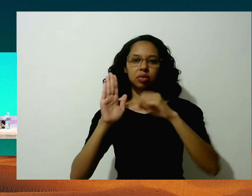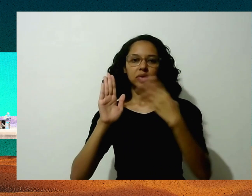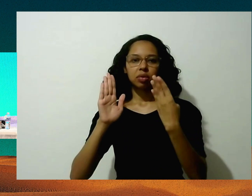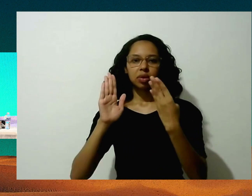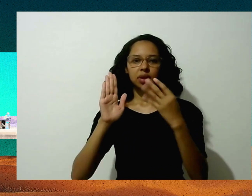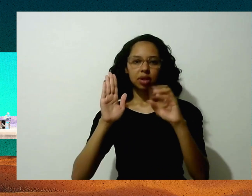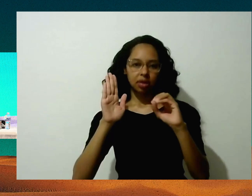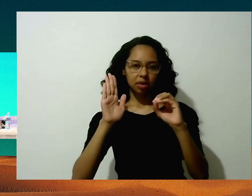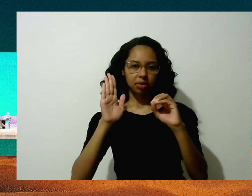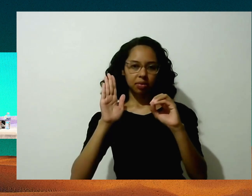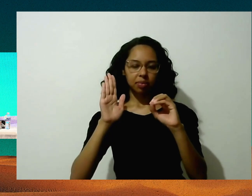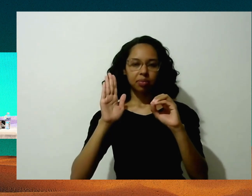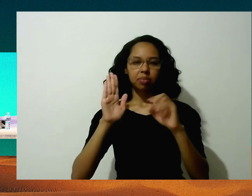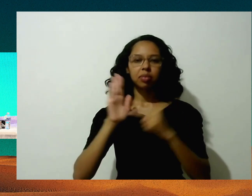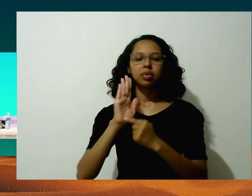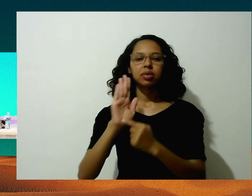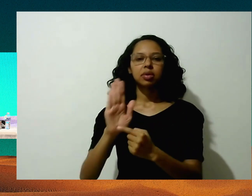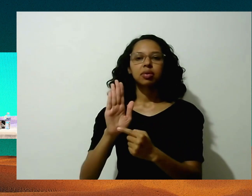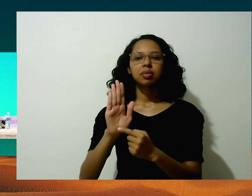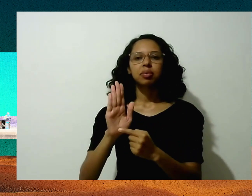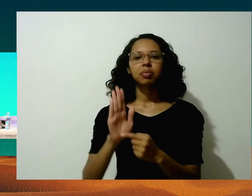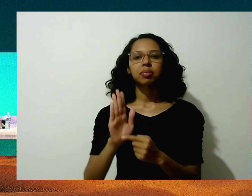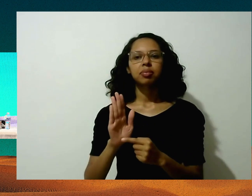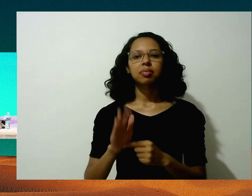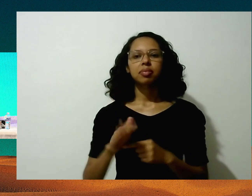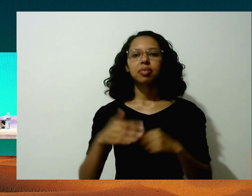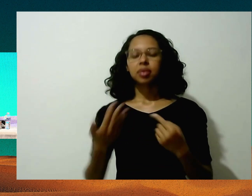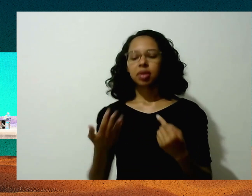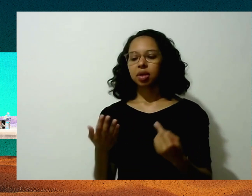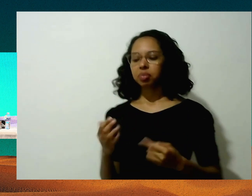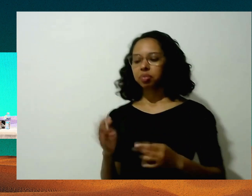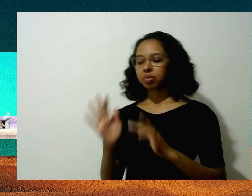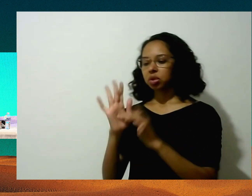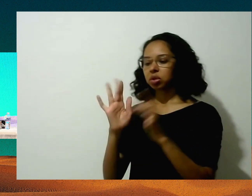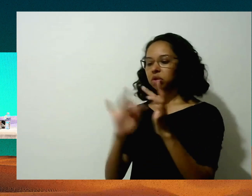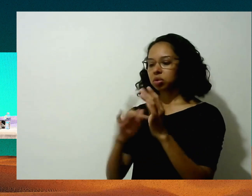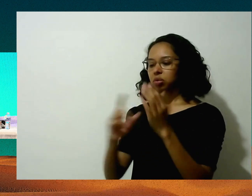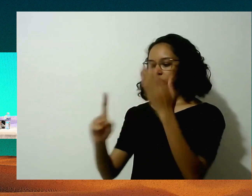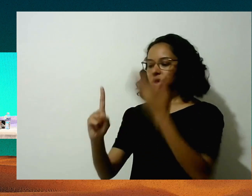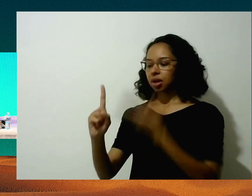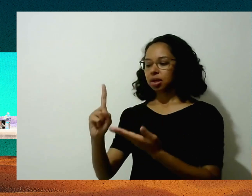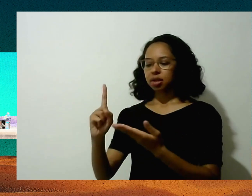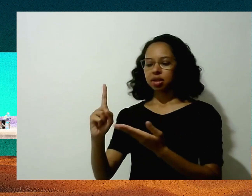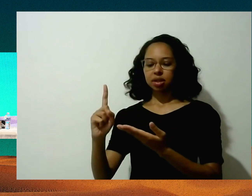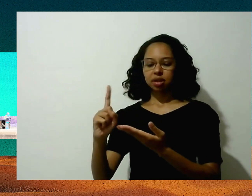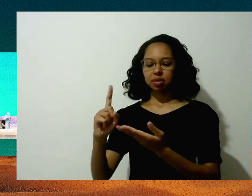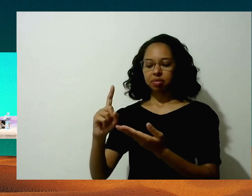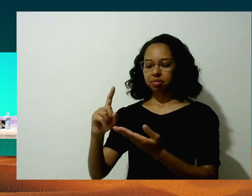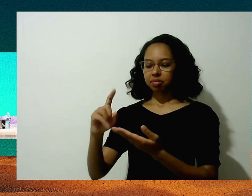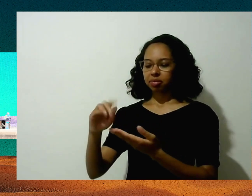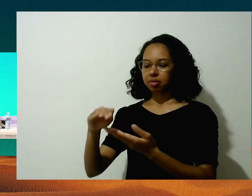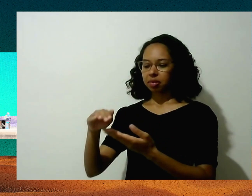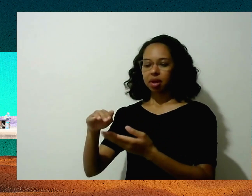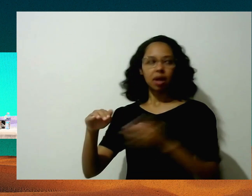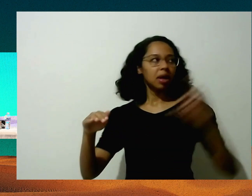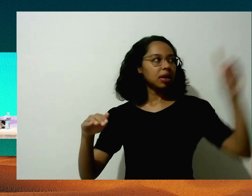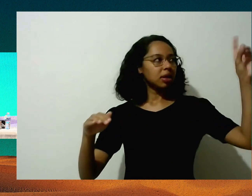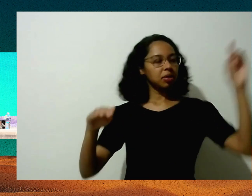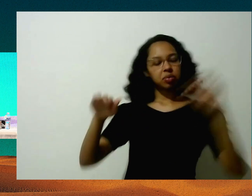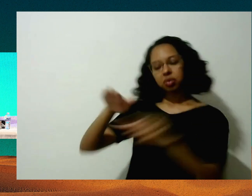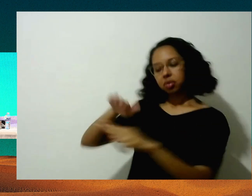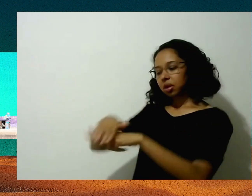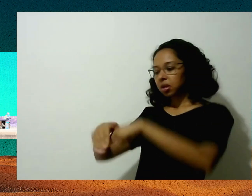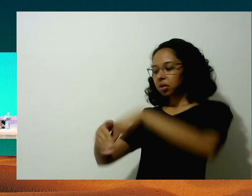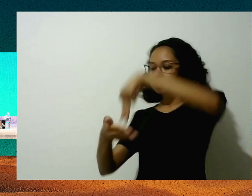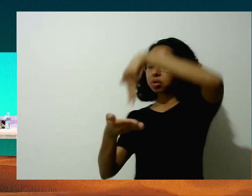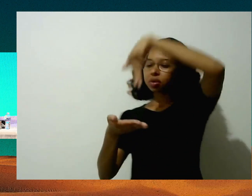A este ressuscitou Deus no terceiro dia e concedeu que fosse manifesto. Him God